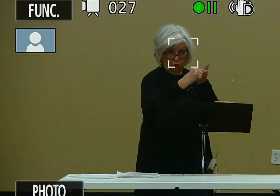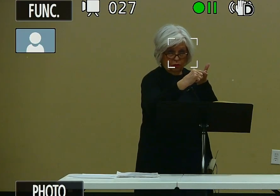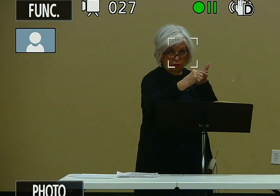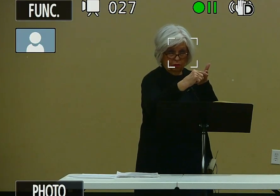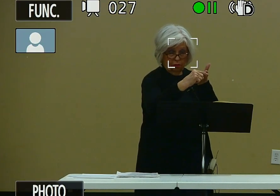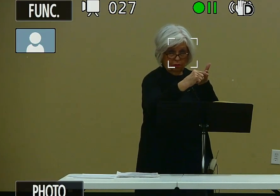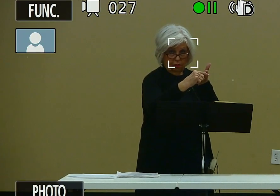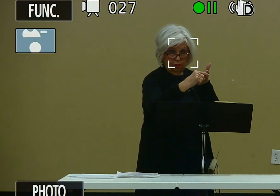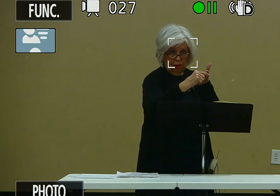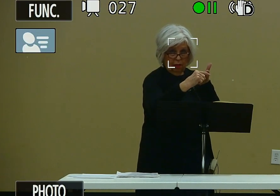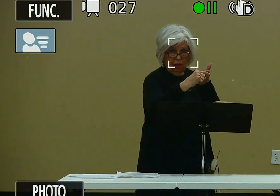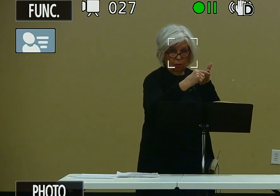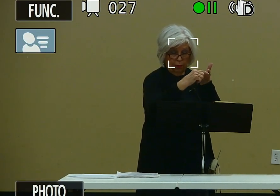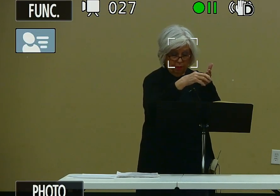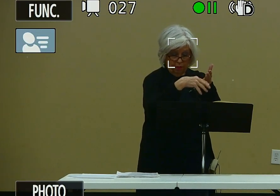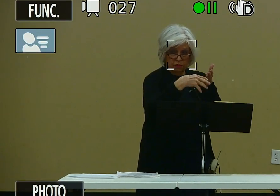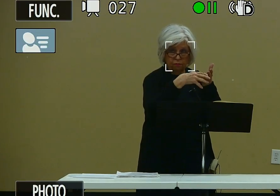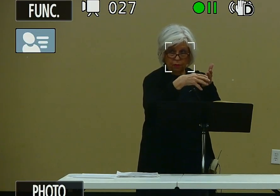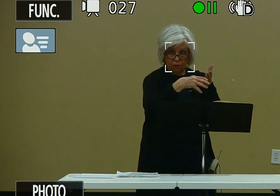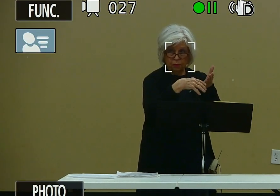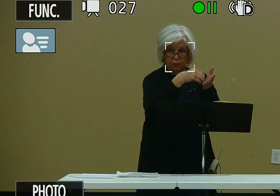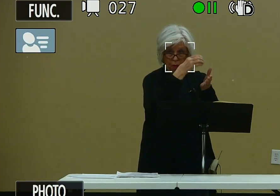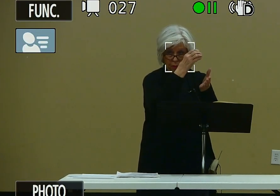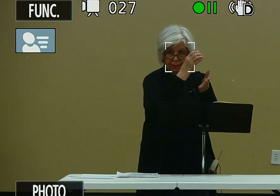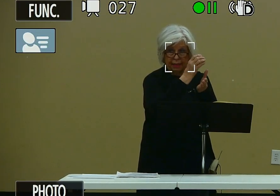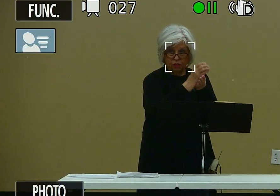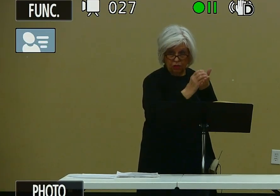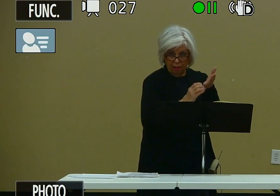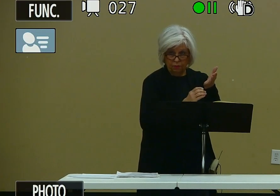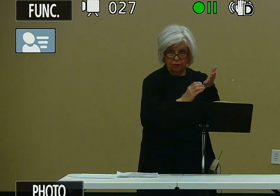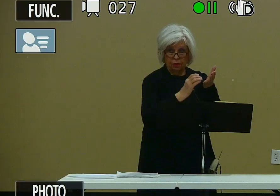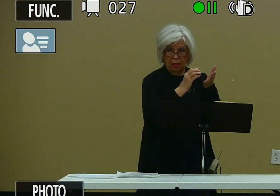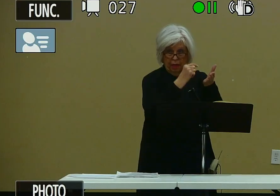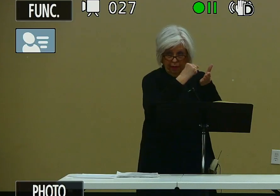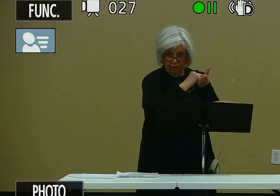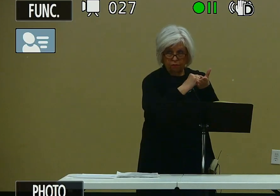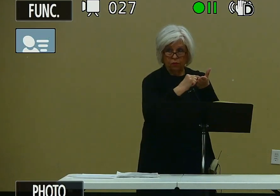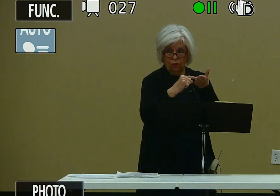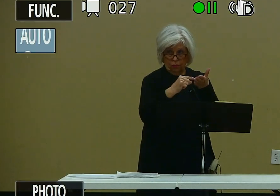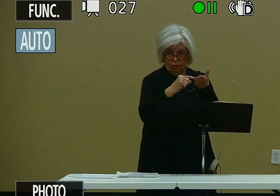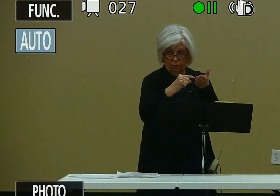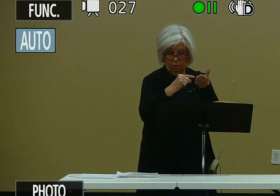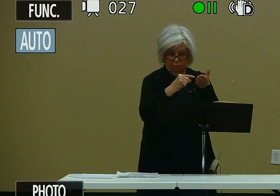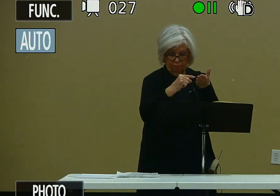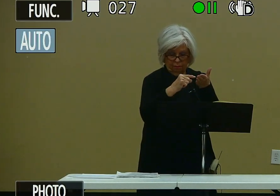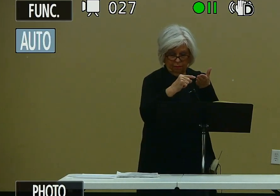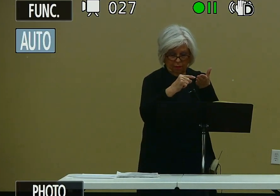verse. And when there is a verse, we always say chapter and then verse. All